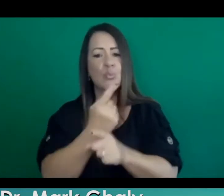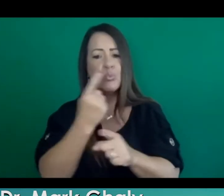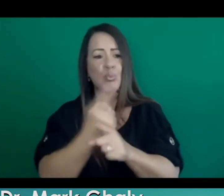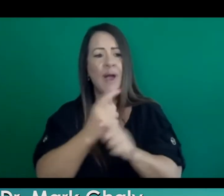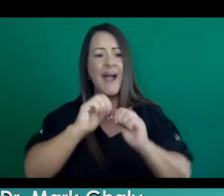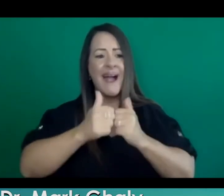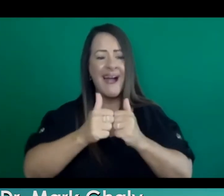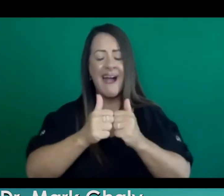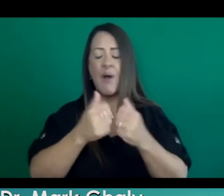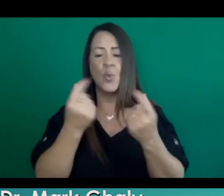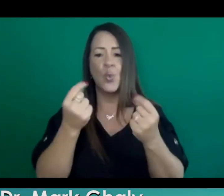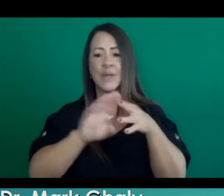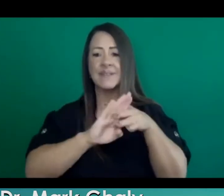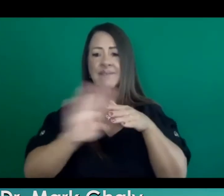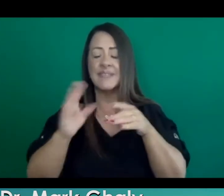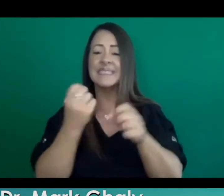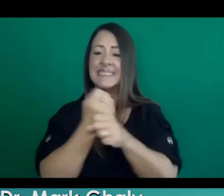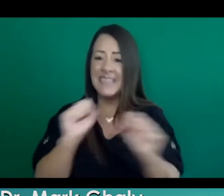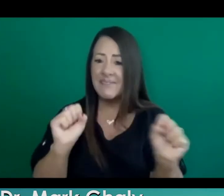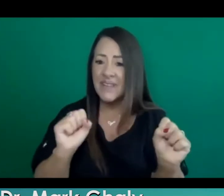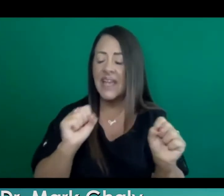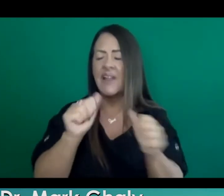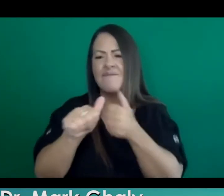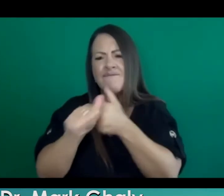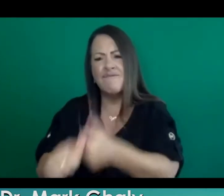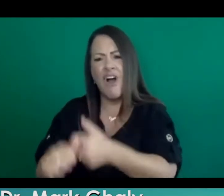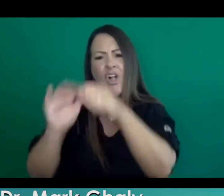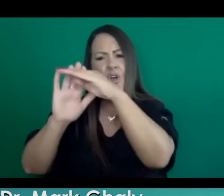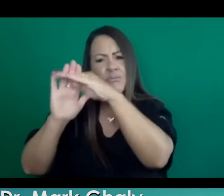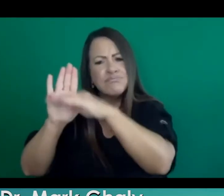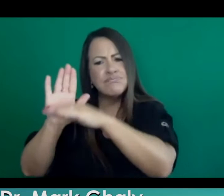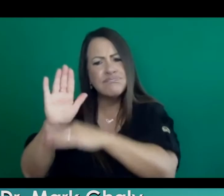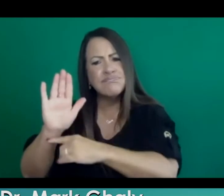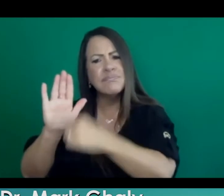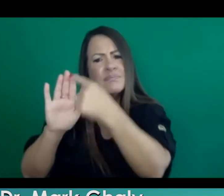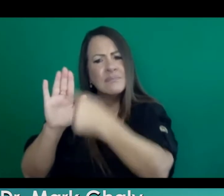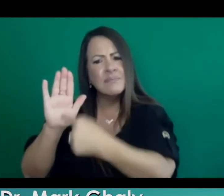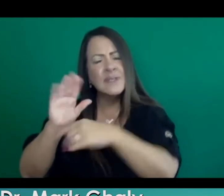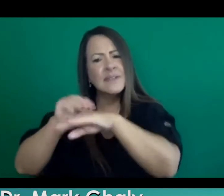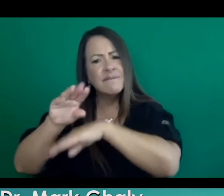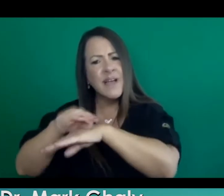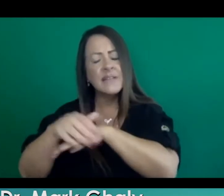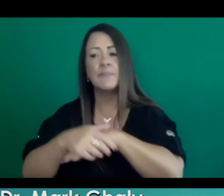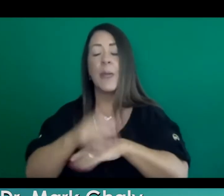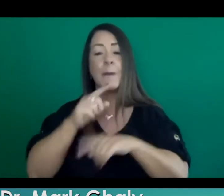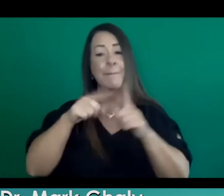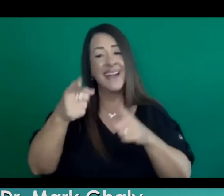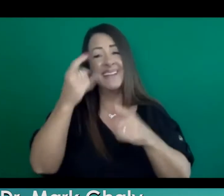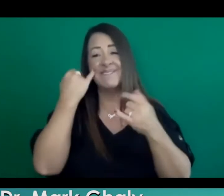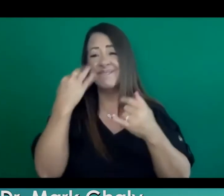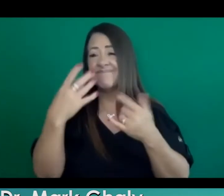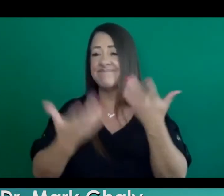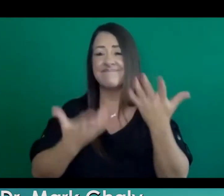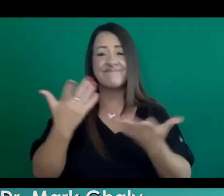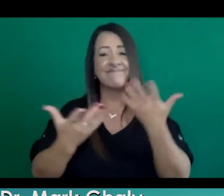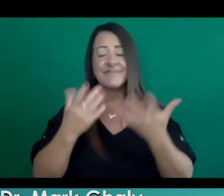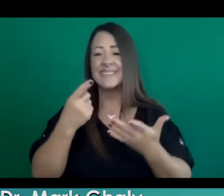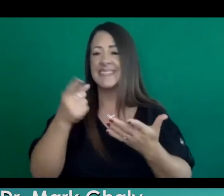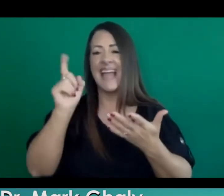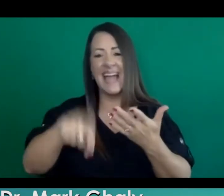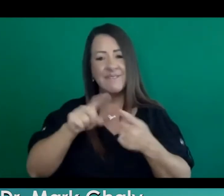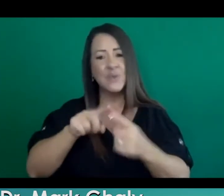safely and in accordance to guidance. But if you are staying with a family member or a friend who you haven't seen in some